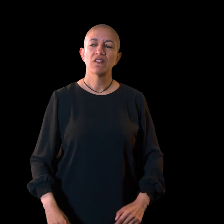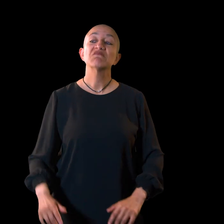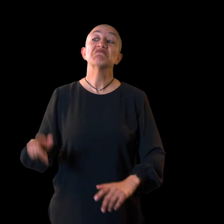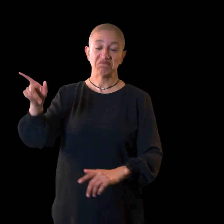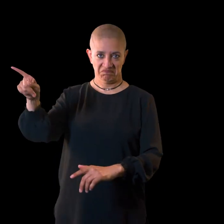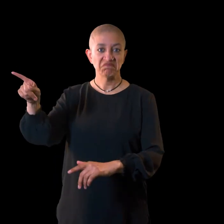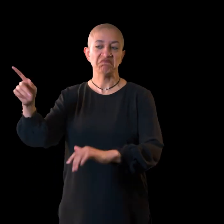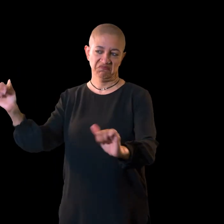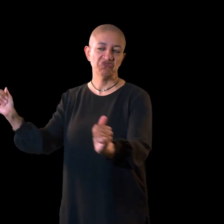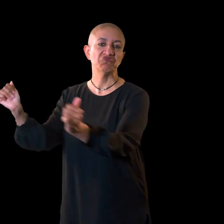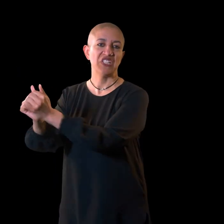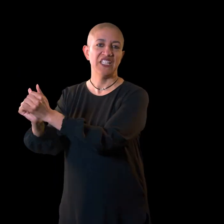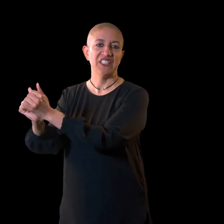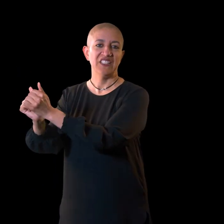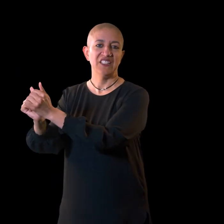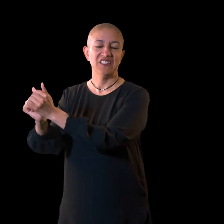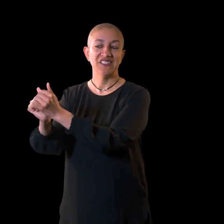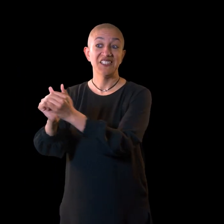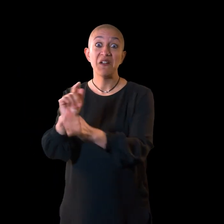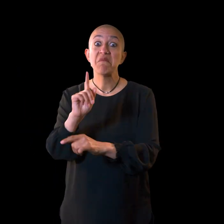Richard's plans now begin to unravel.